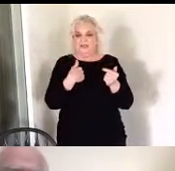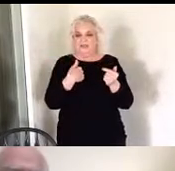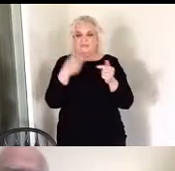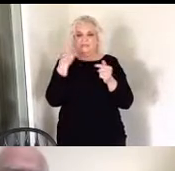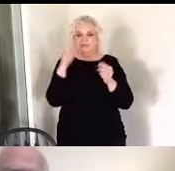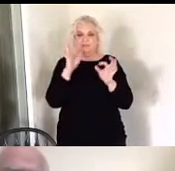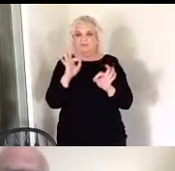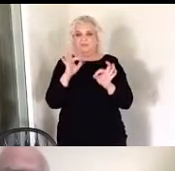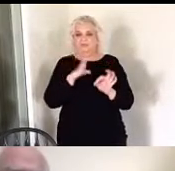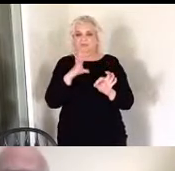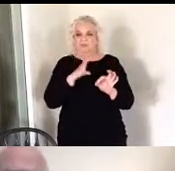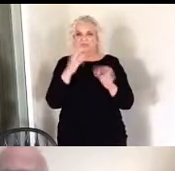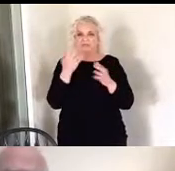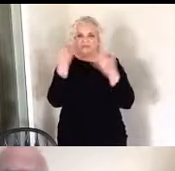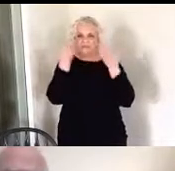settings.